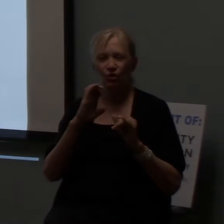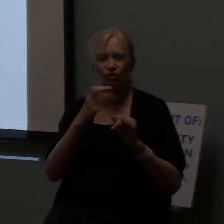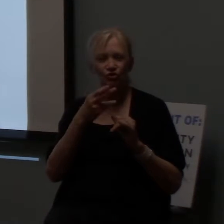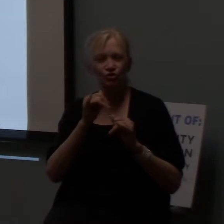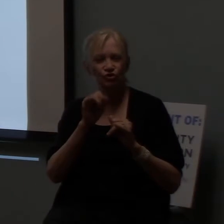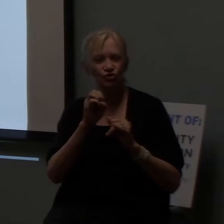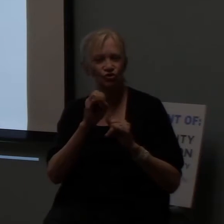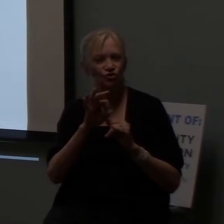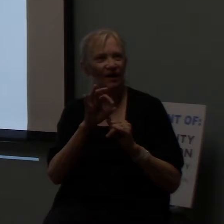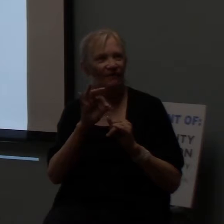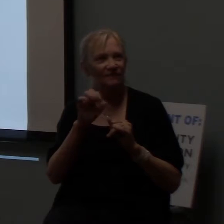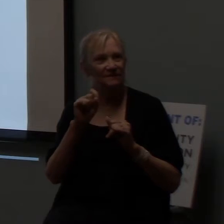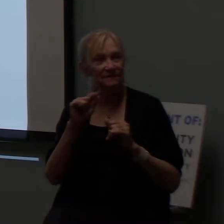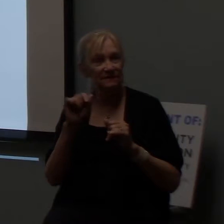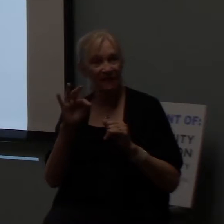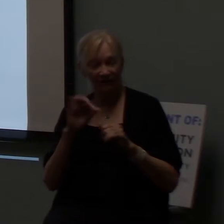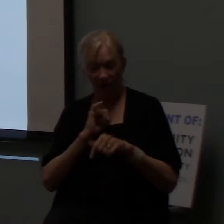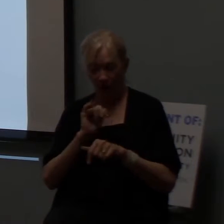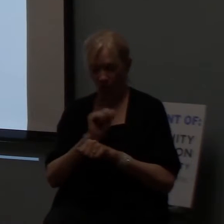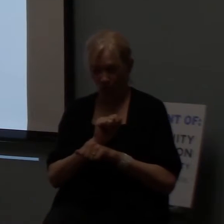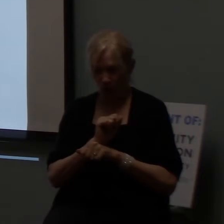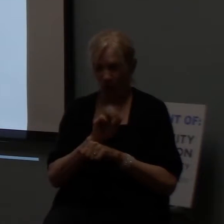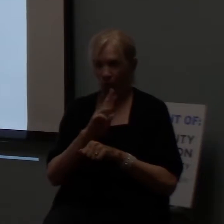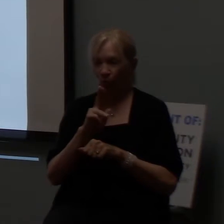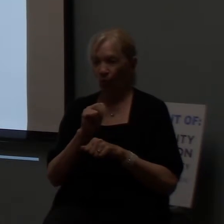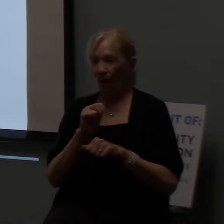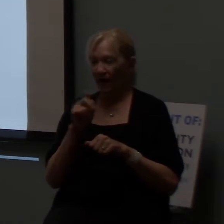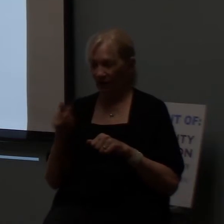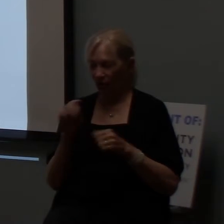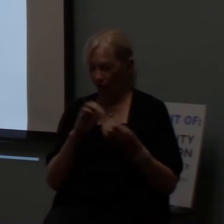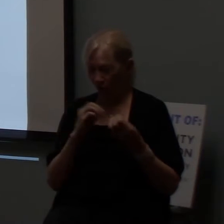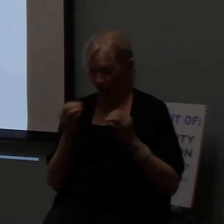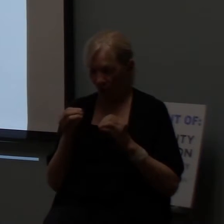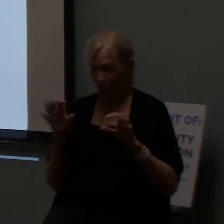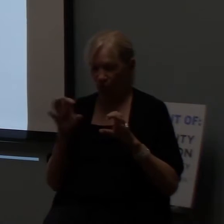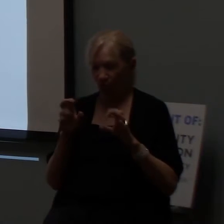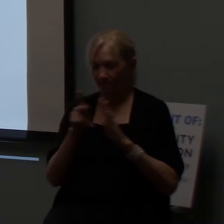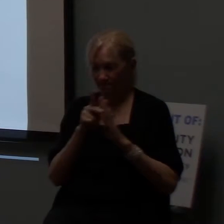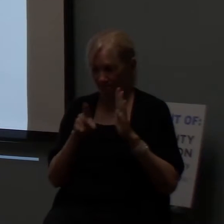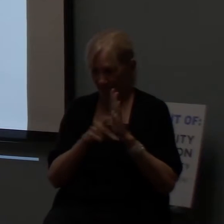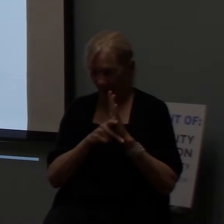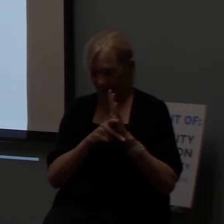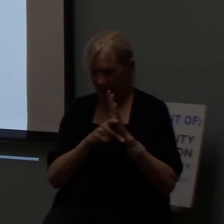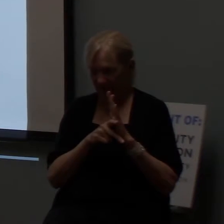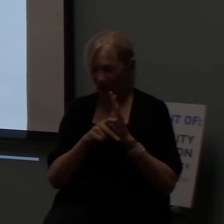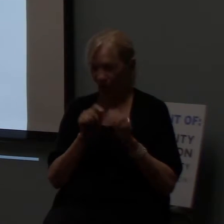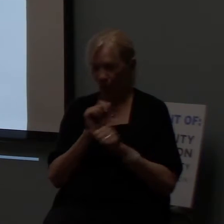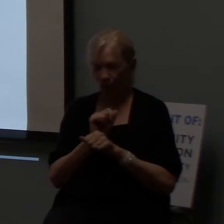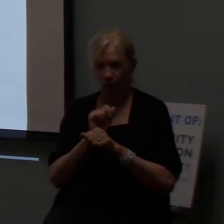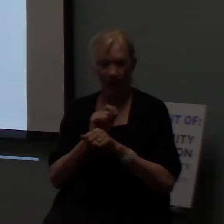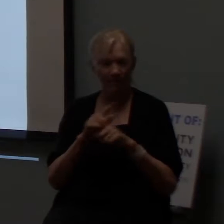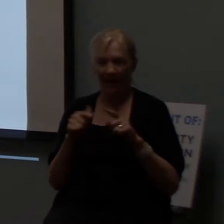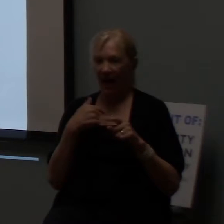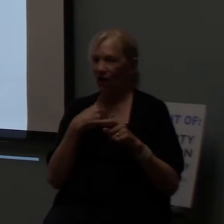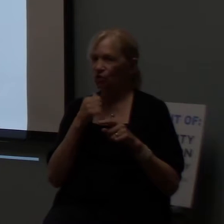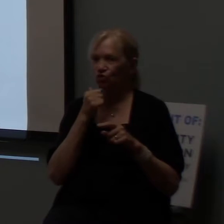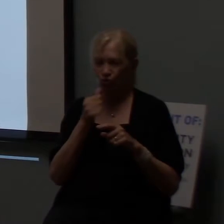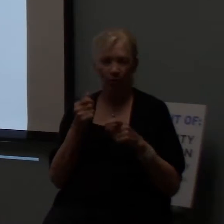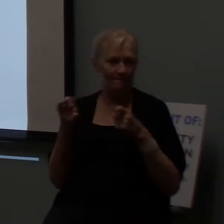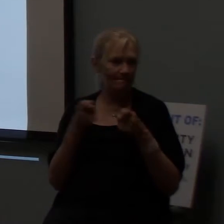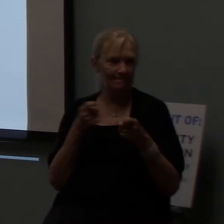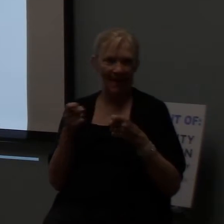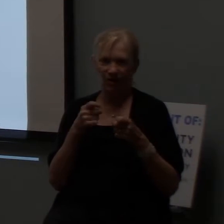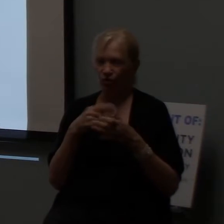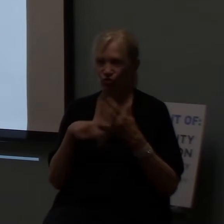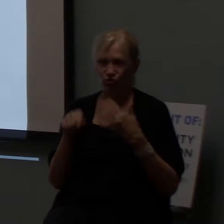So I work with the commissioners, I run the commissioner's office, I do policy work with the commissioners, but I do not manage those